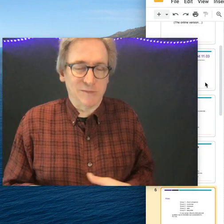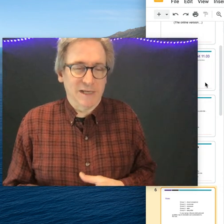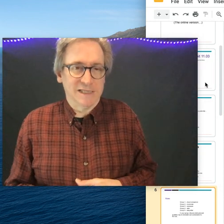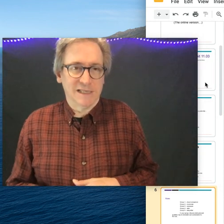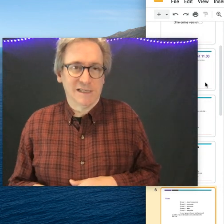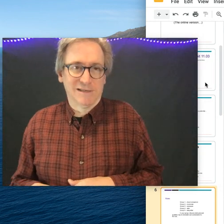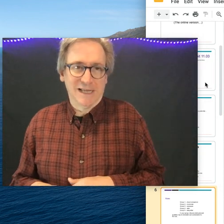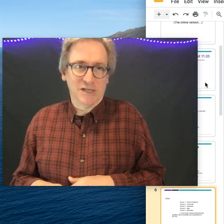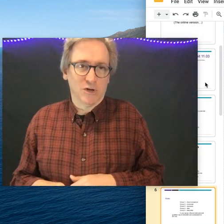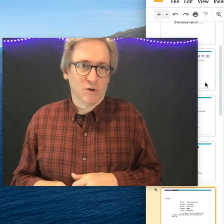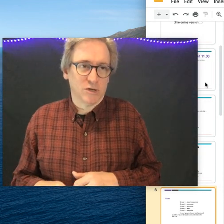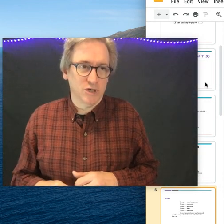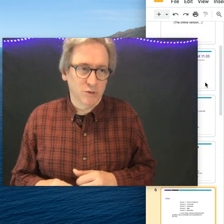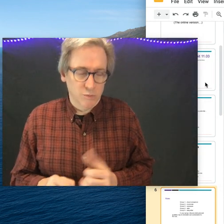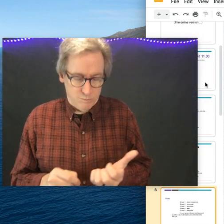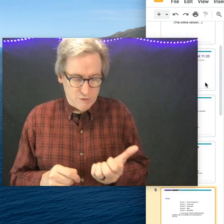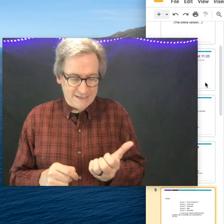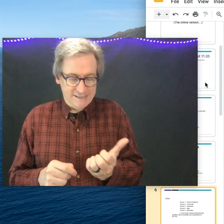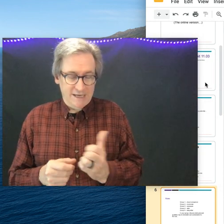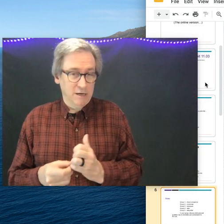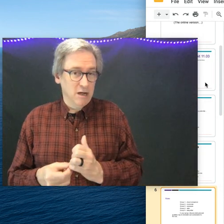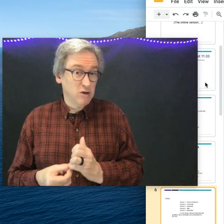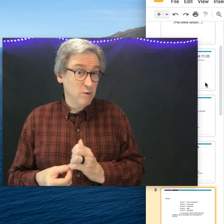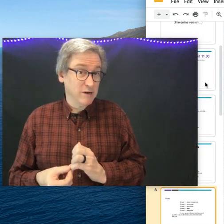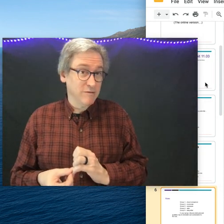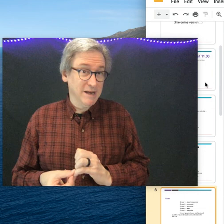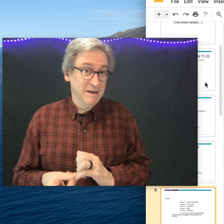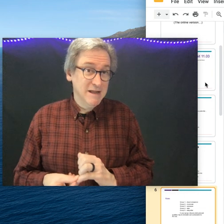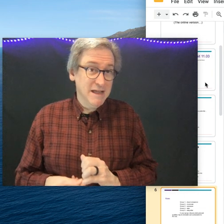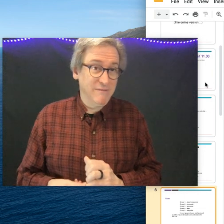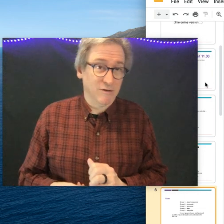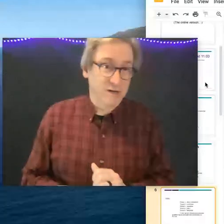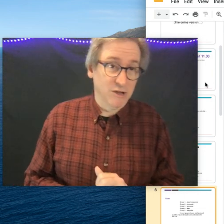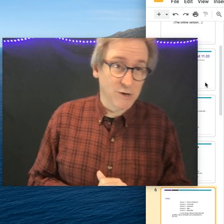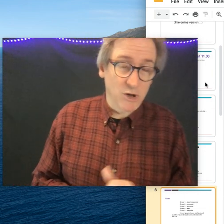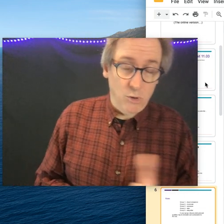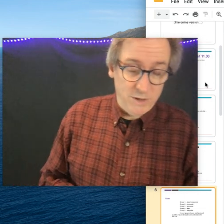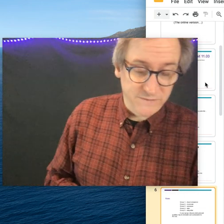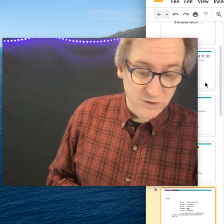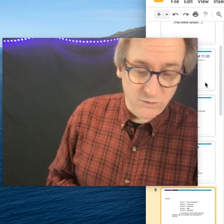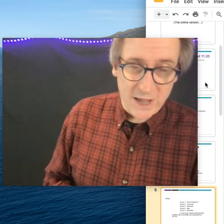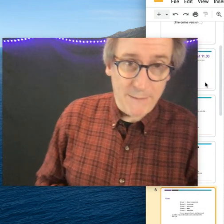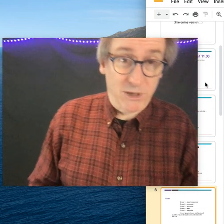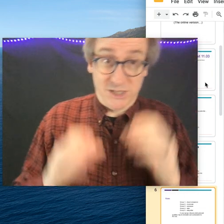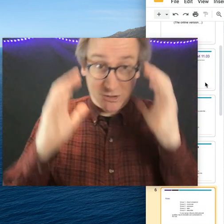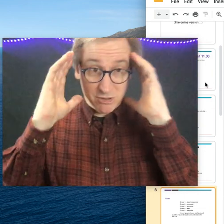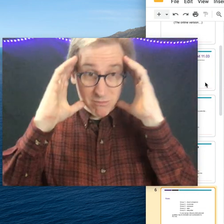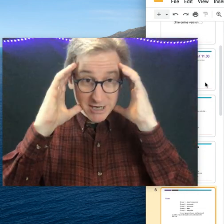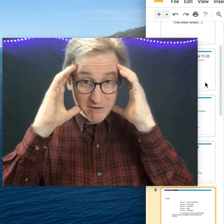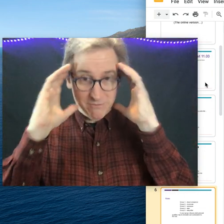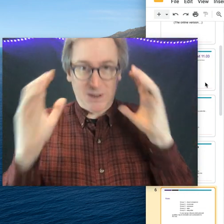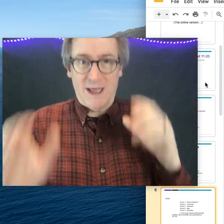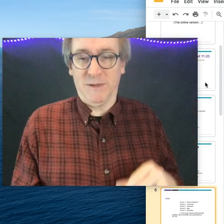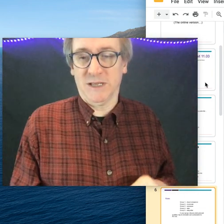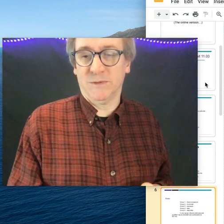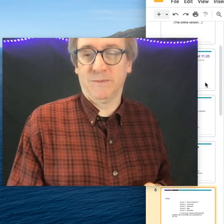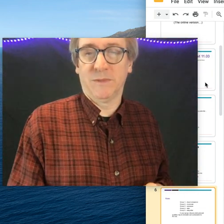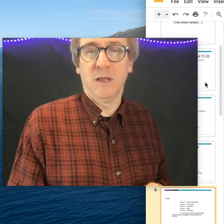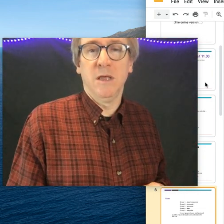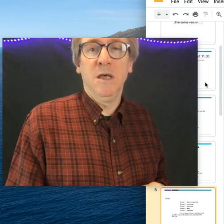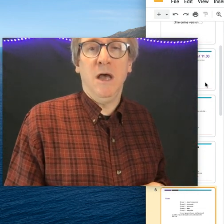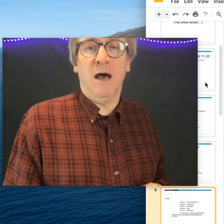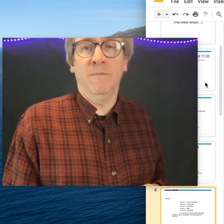list just because it gets you to practicing quicker than if you're learning a whole bunch of new vocab, because there's already enough vocab in this